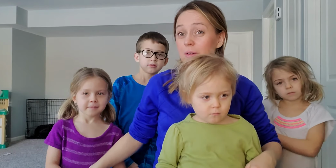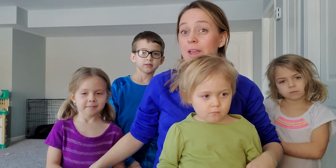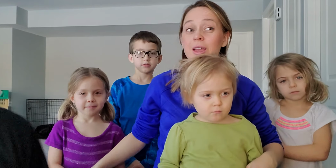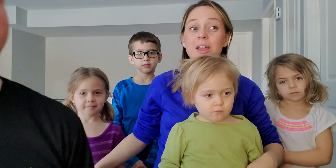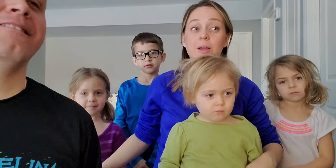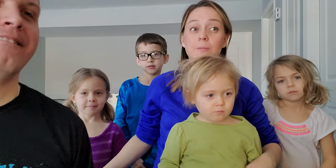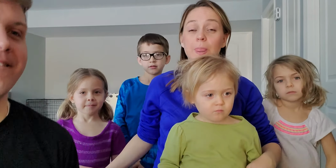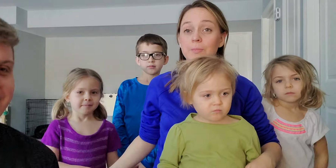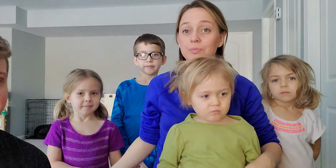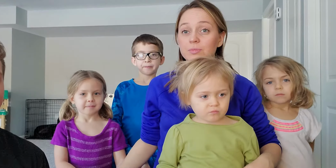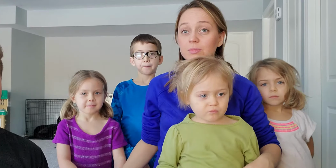Okay.